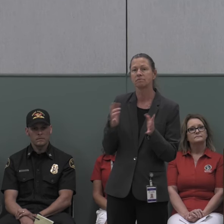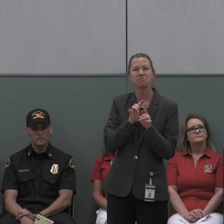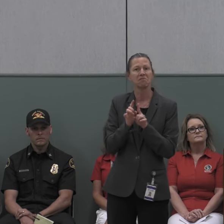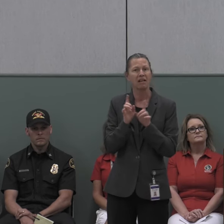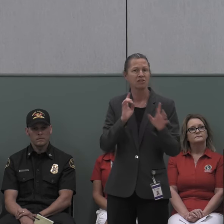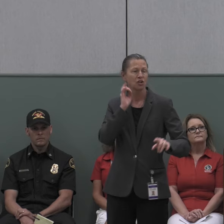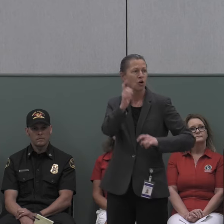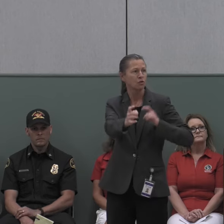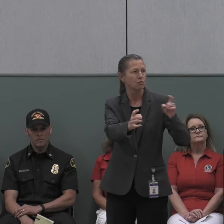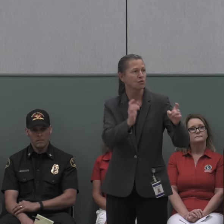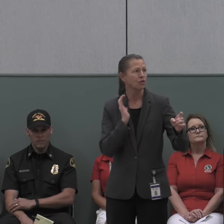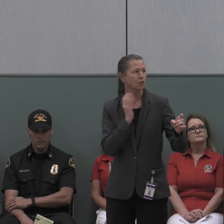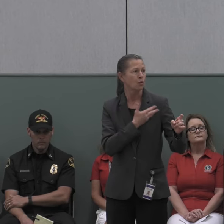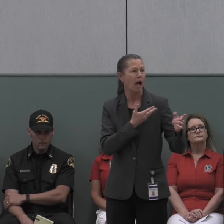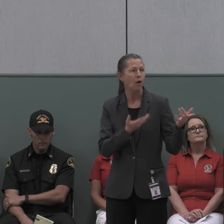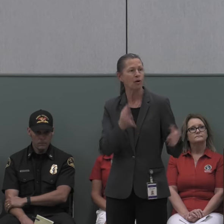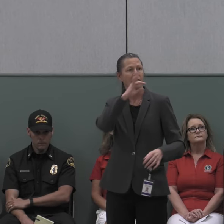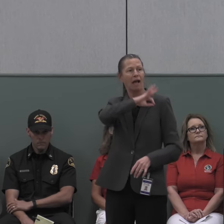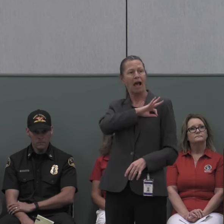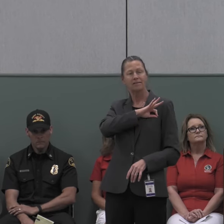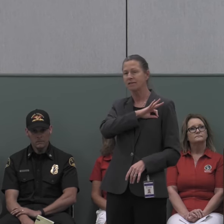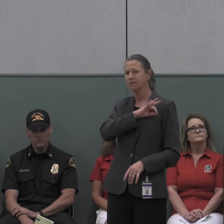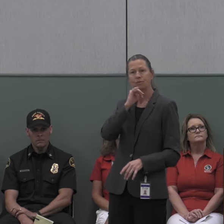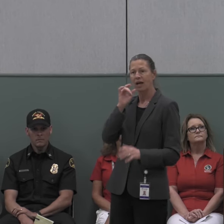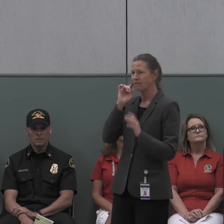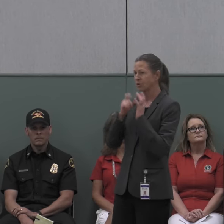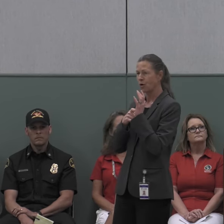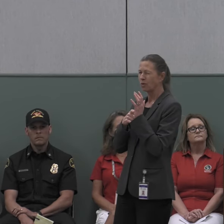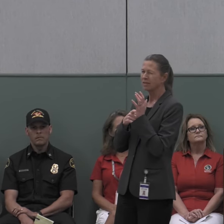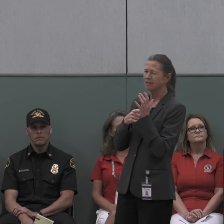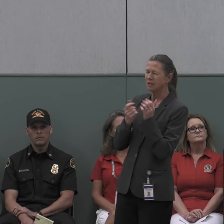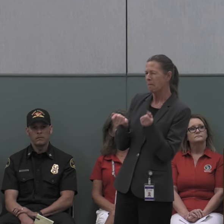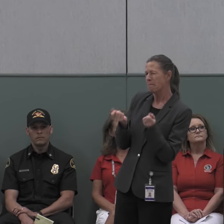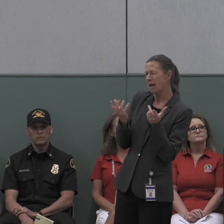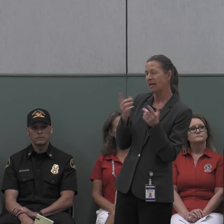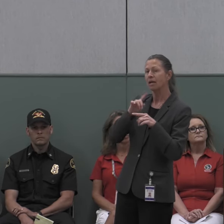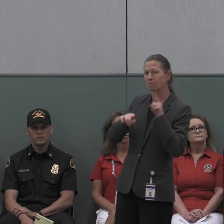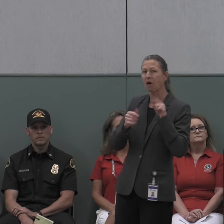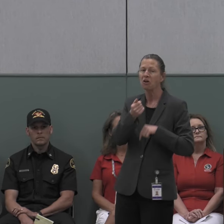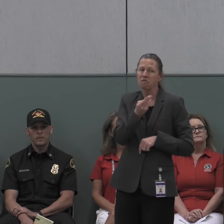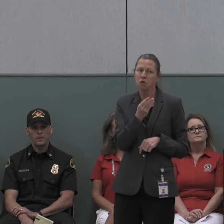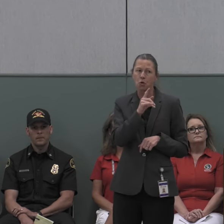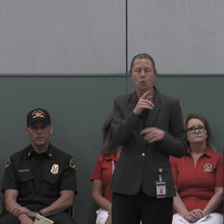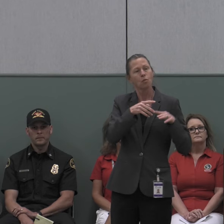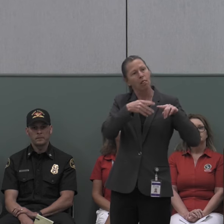We have found not very many, but a few leaks that have already been repaired.